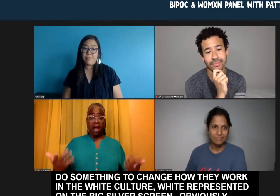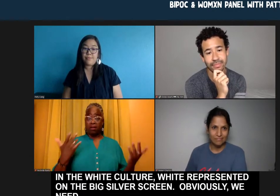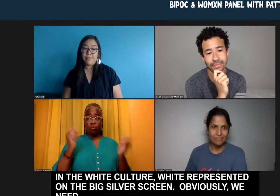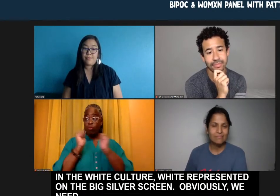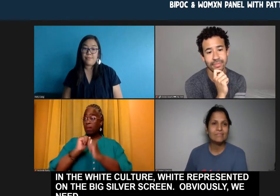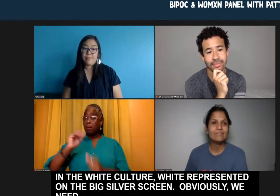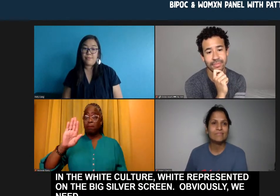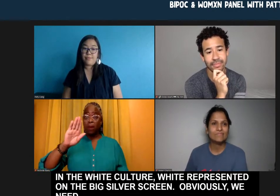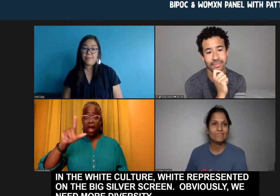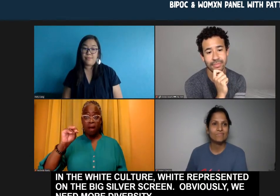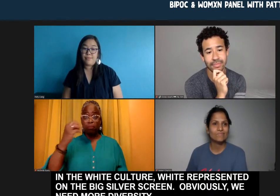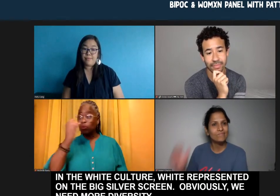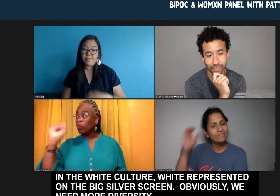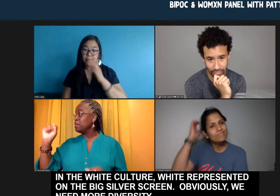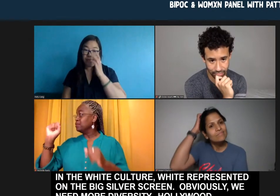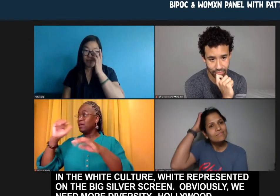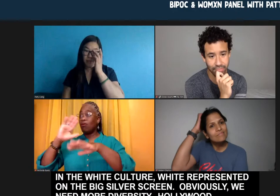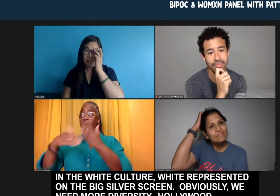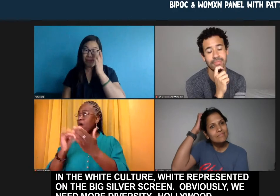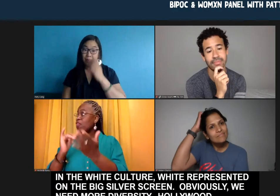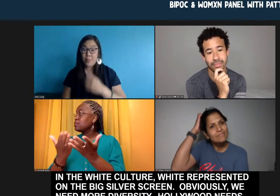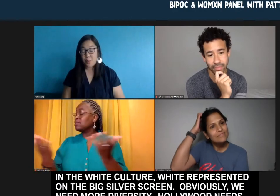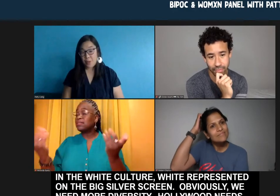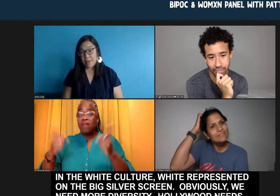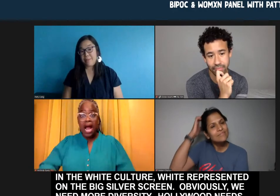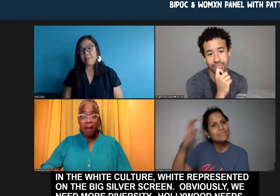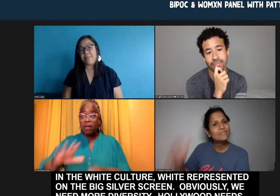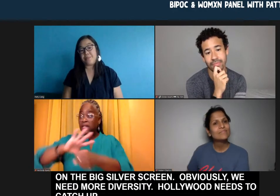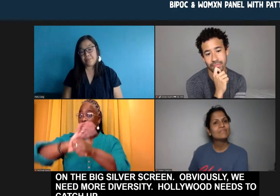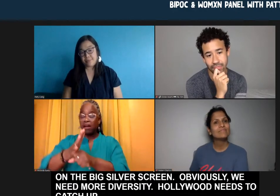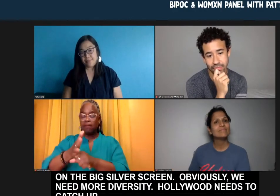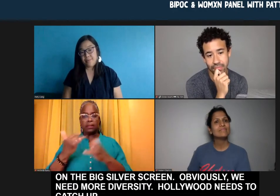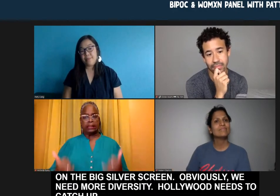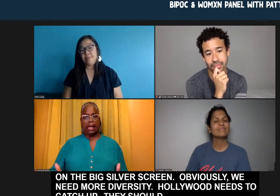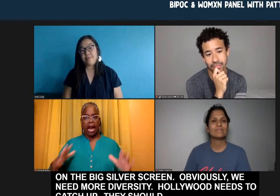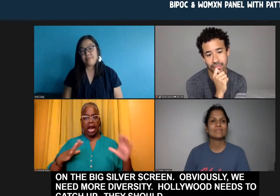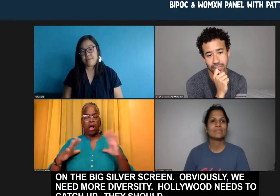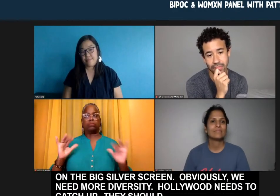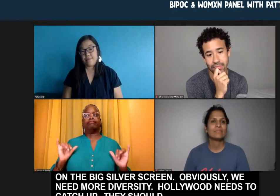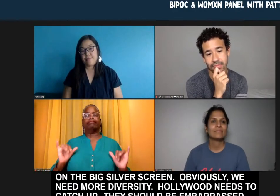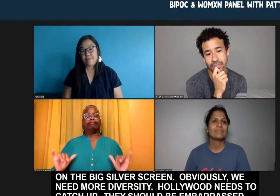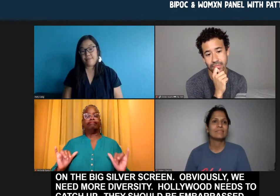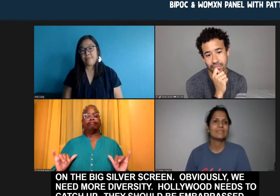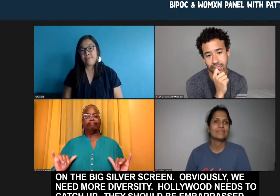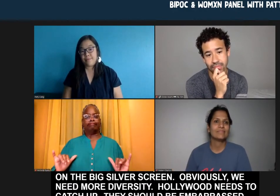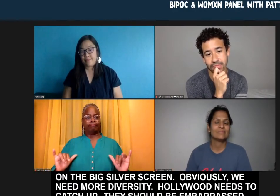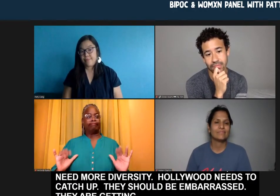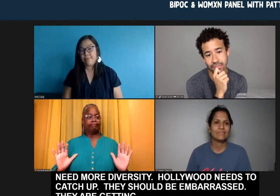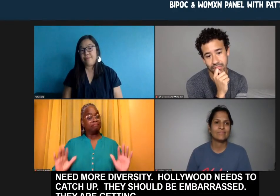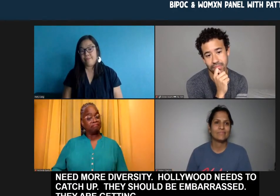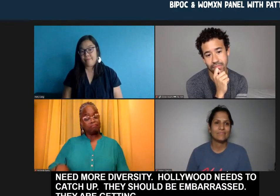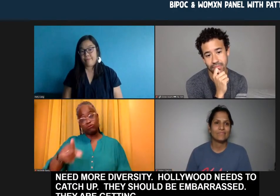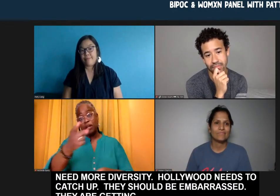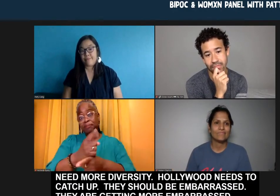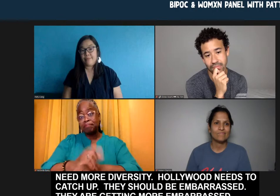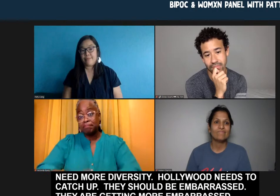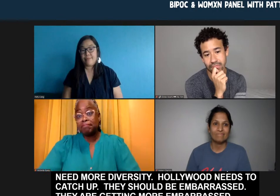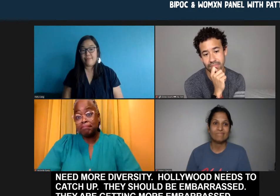up. They should be embarrassed, and they were getting even more embarrassed. And here we are with Black Lives Matter and coronavirus. So it's like,